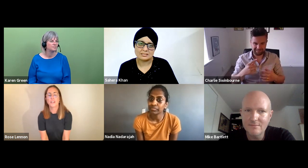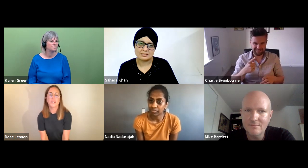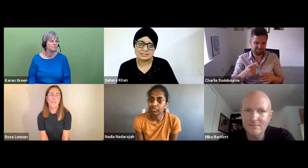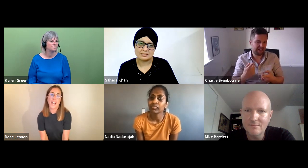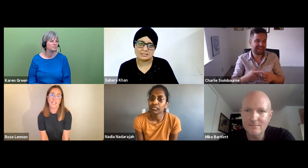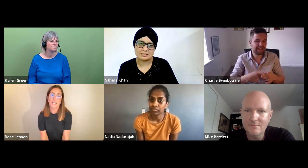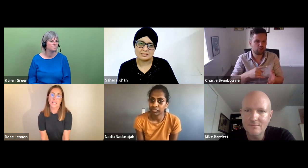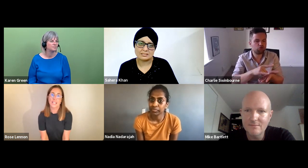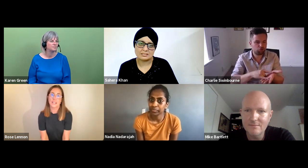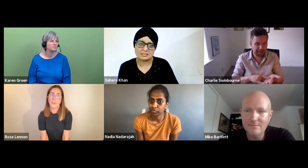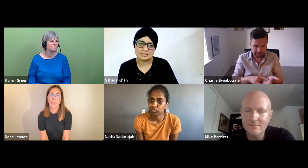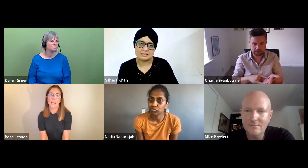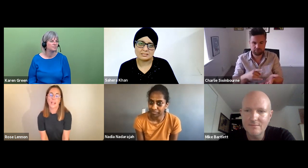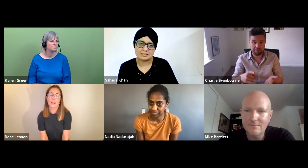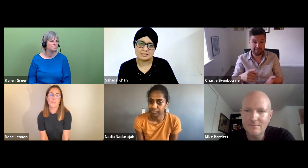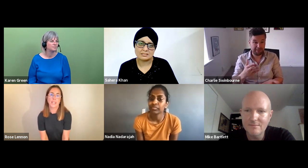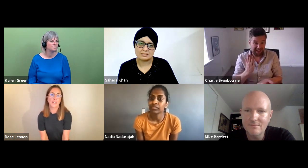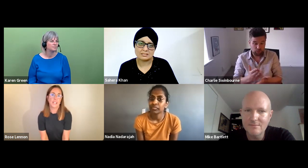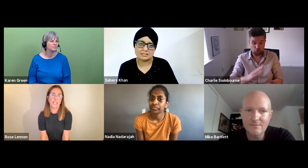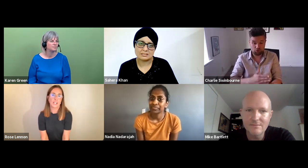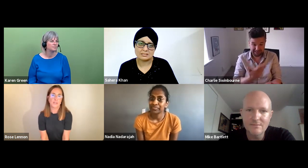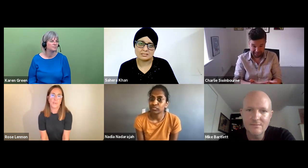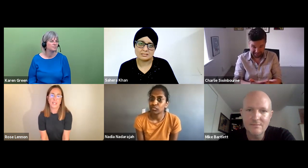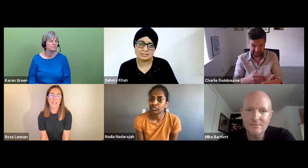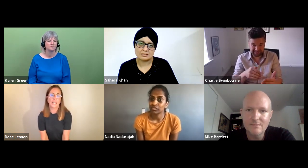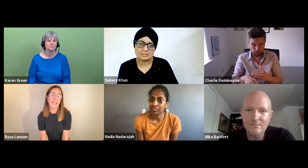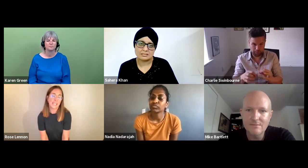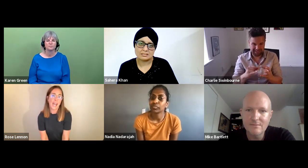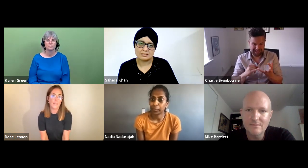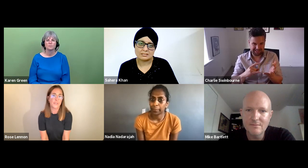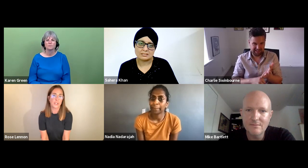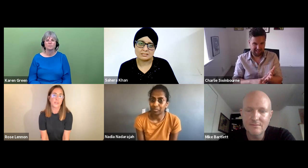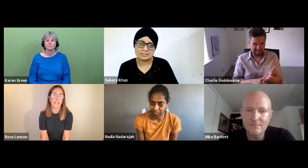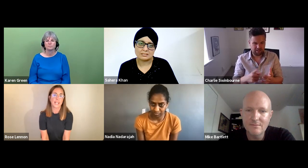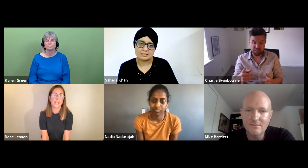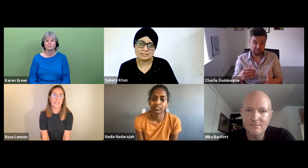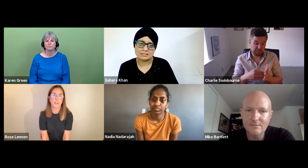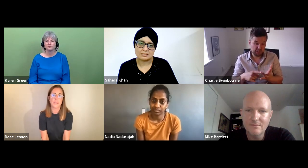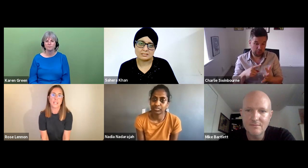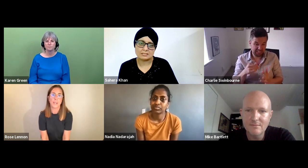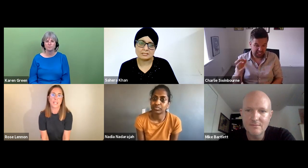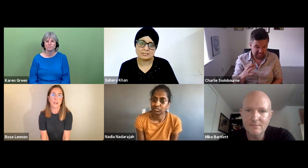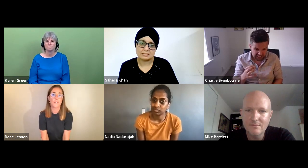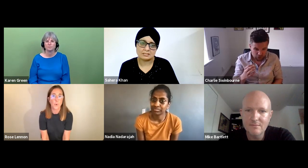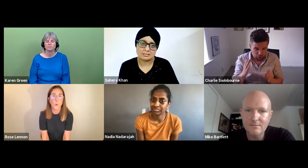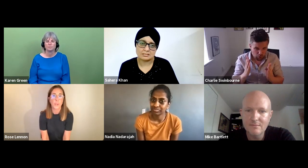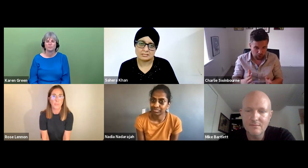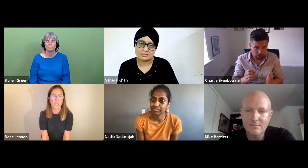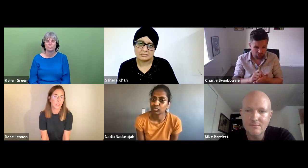so deaf actors, they're given an English script and they then have to translate that script into BSL for the production